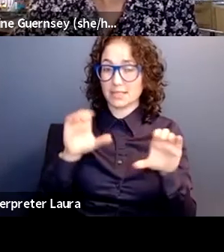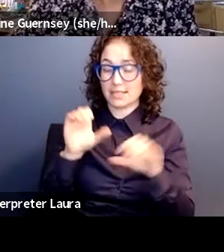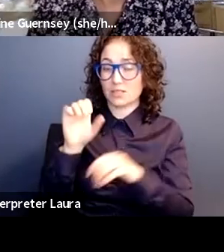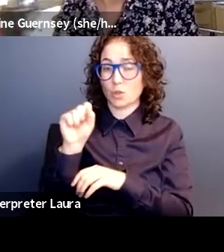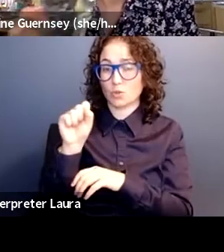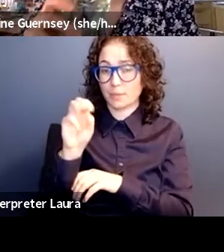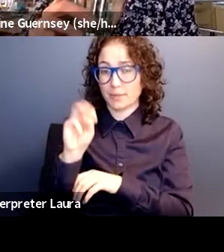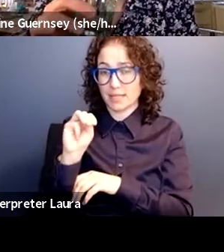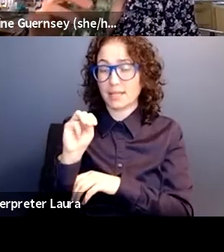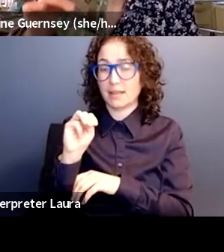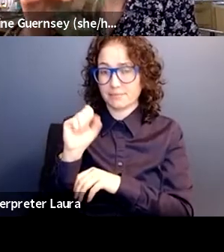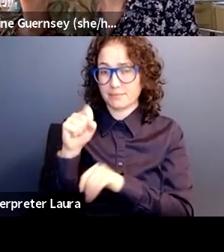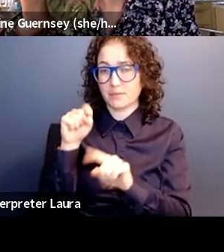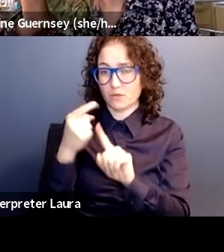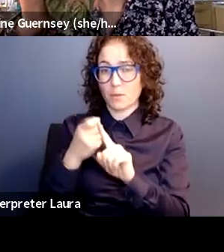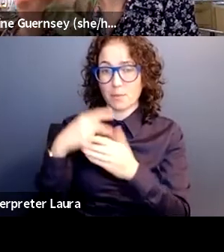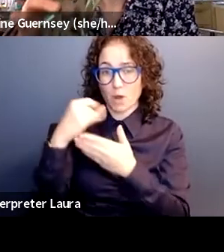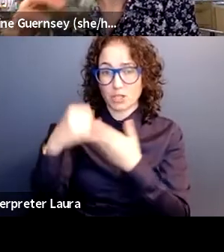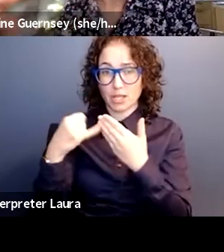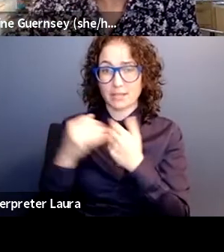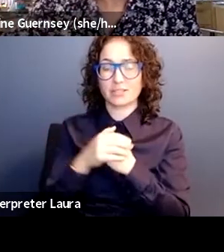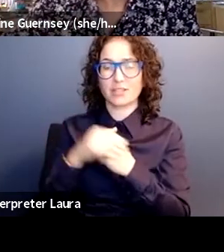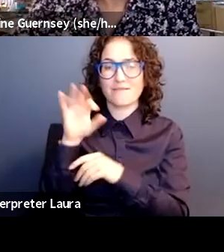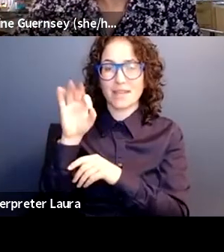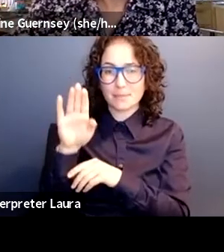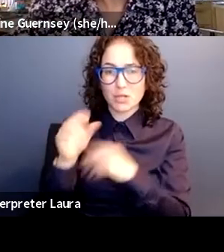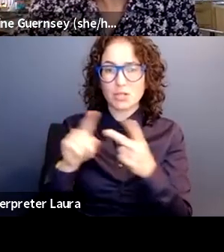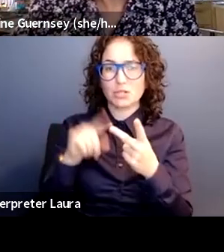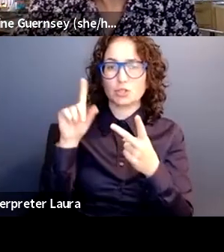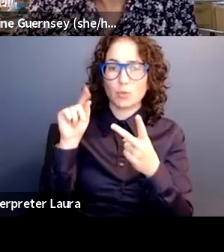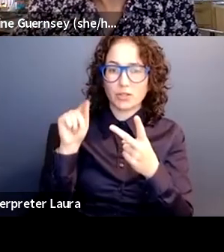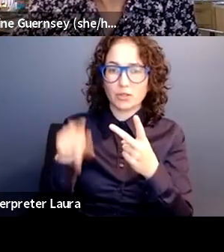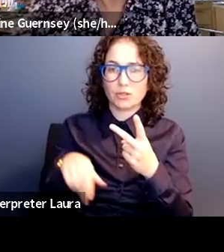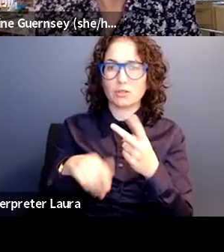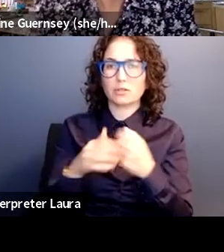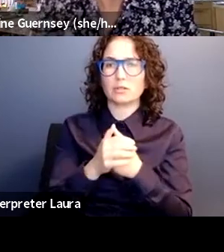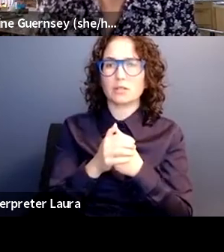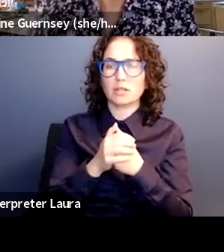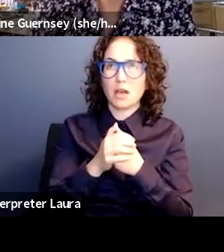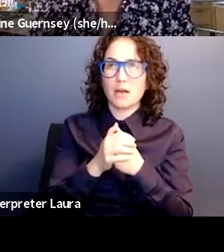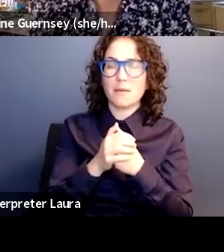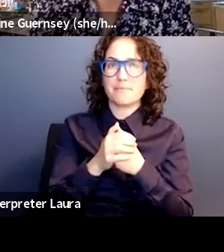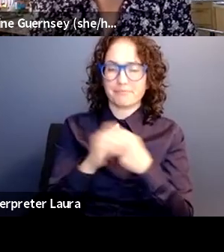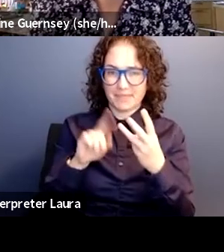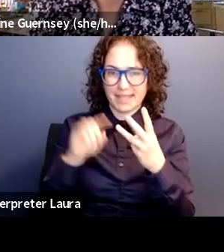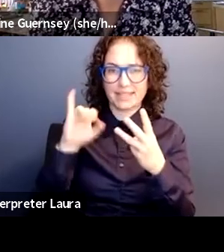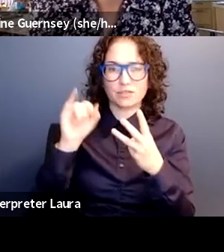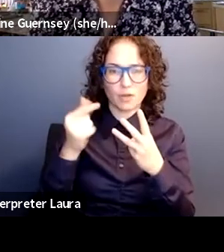campaign from the project, Facebook and Twitter and